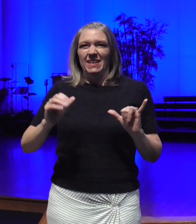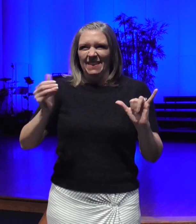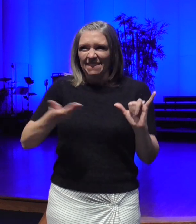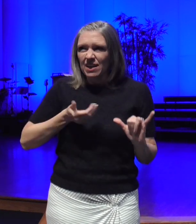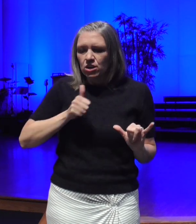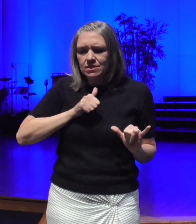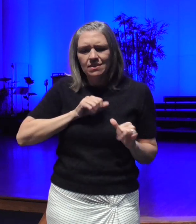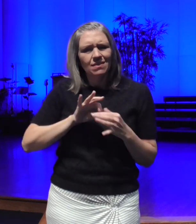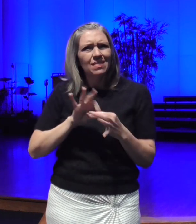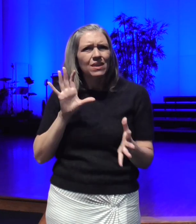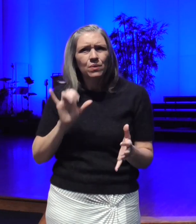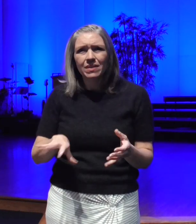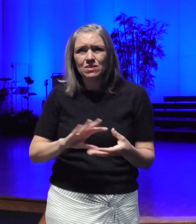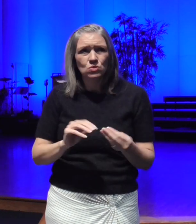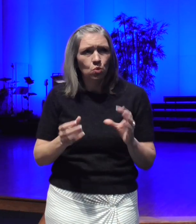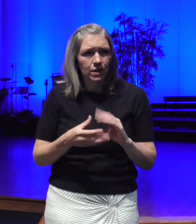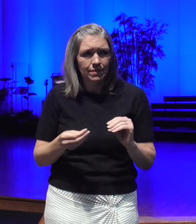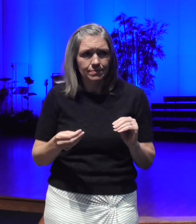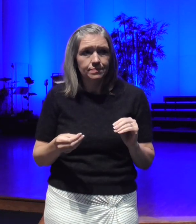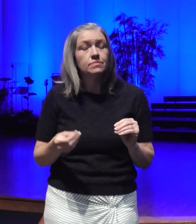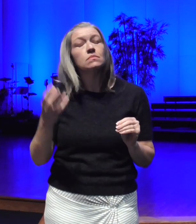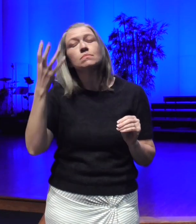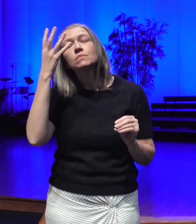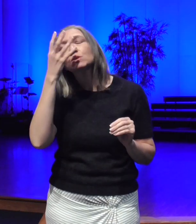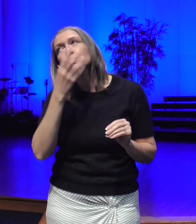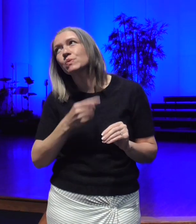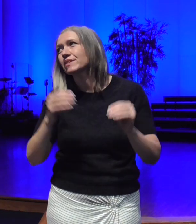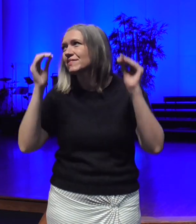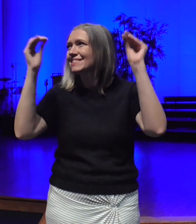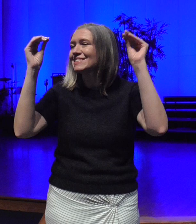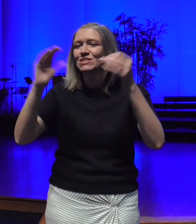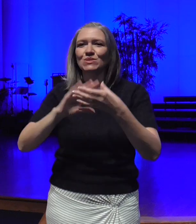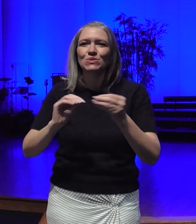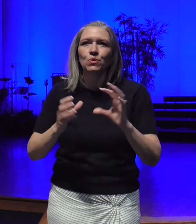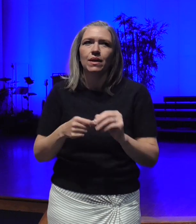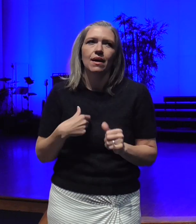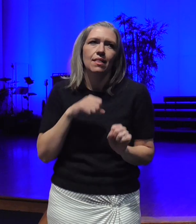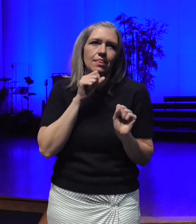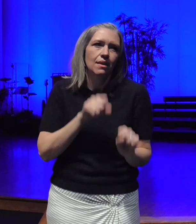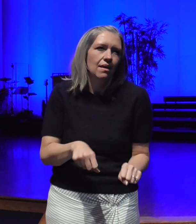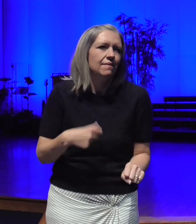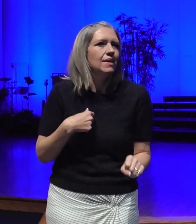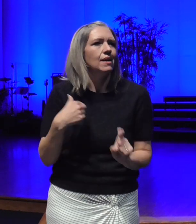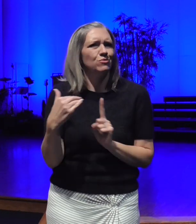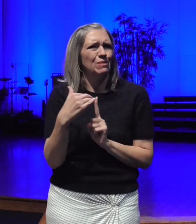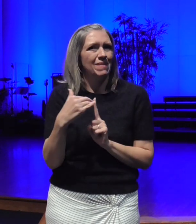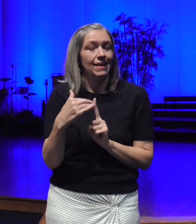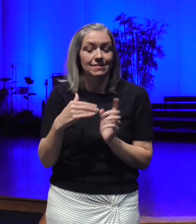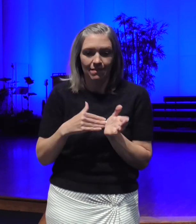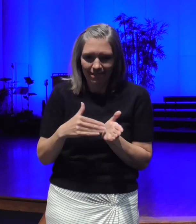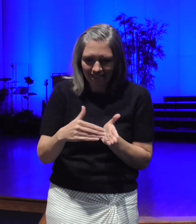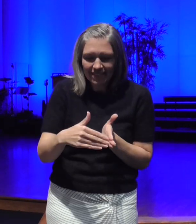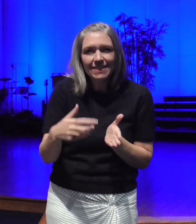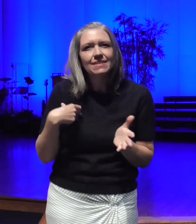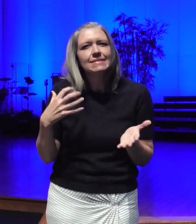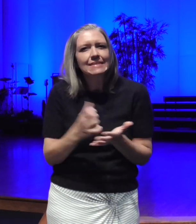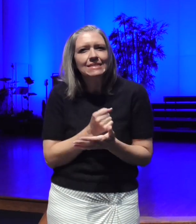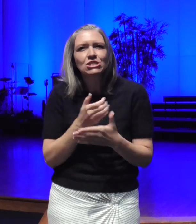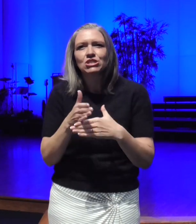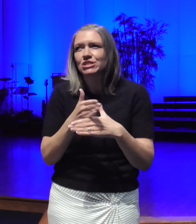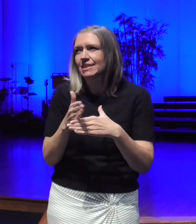that story. There's a beautiful teaching story that I love, that I remind myself about frequently, that I want to share with you, that I